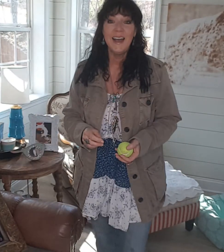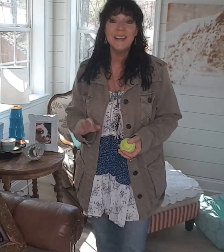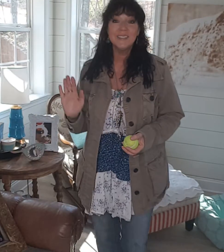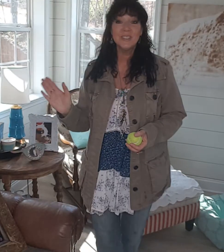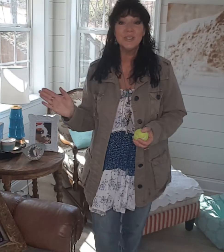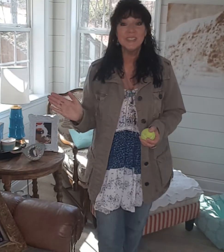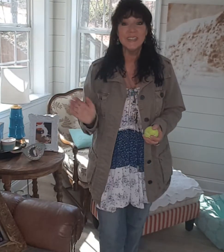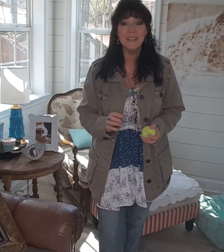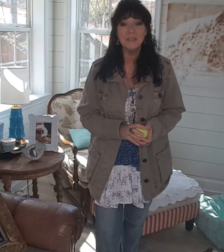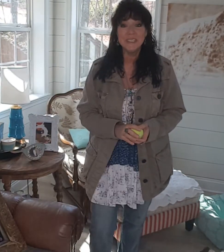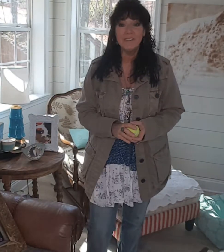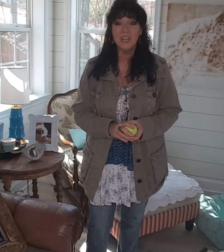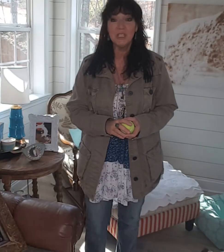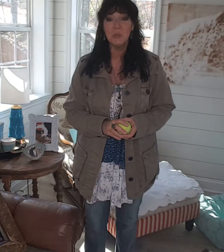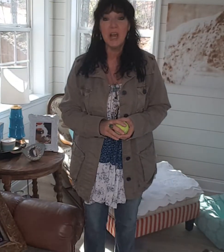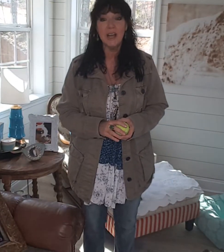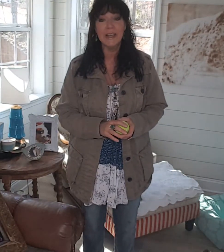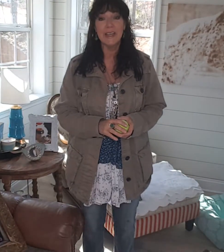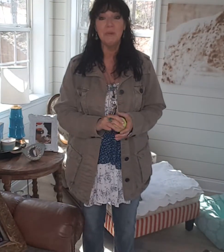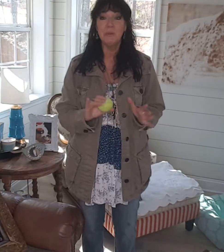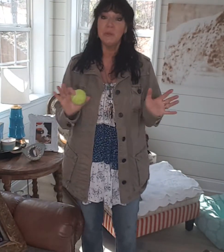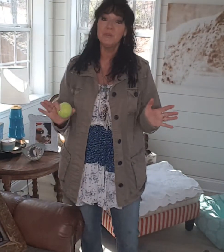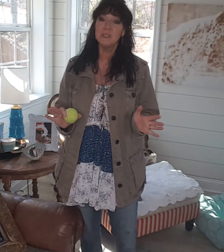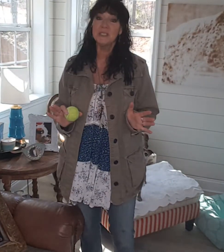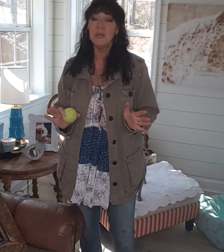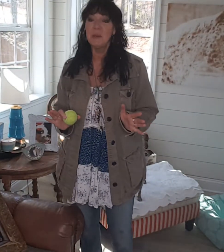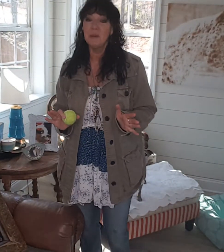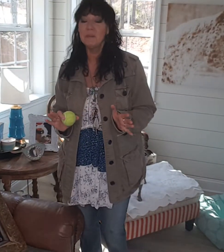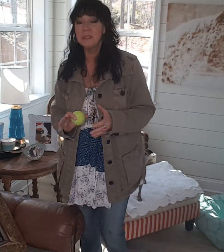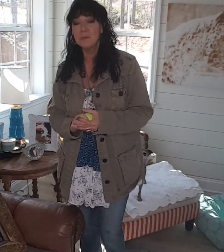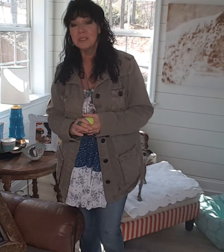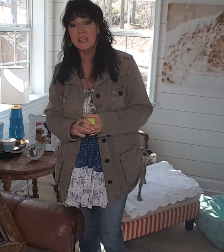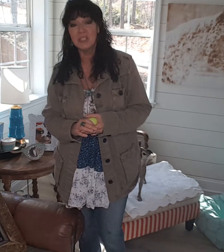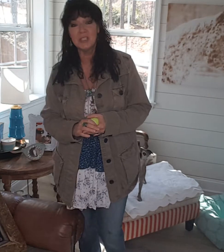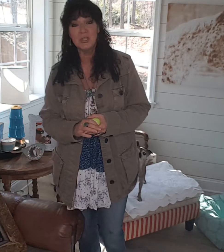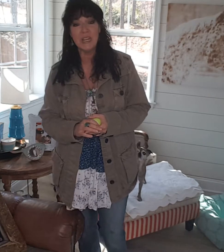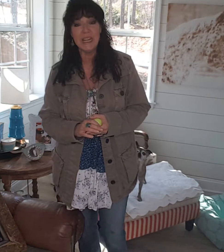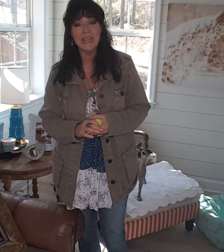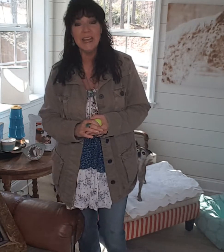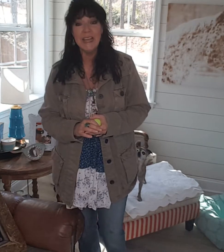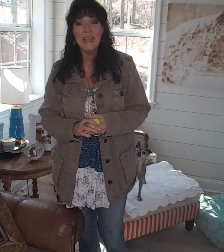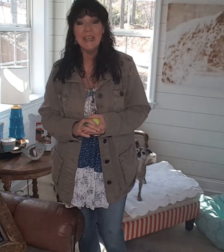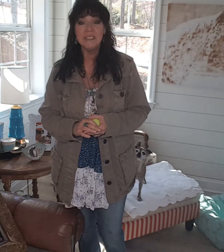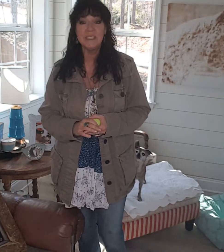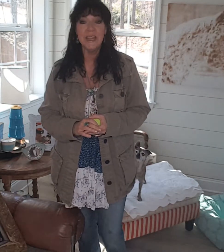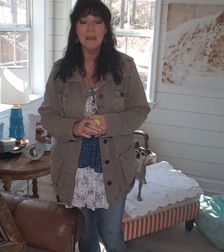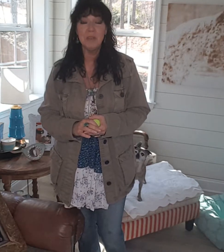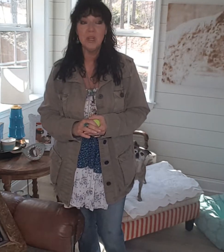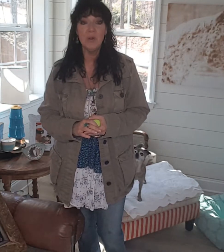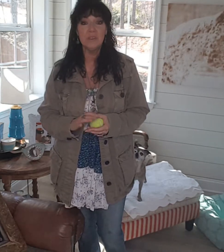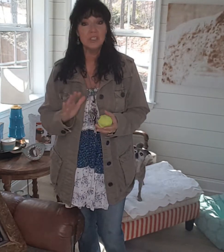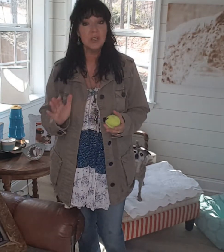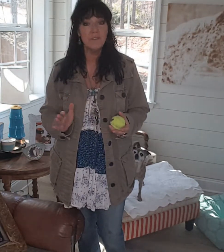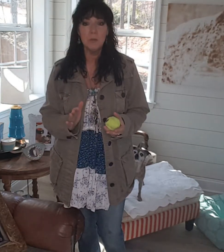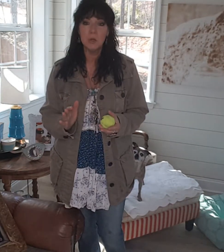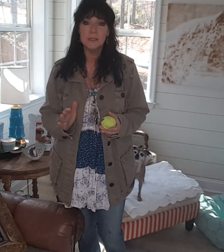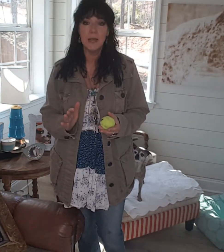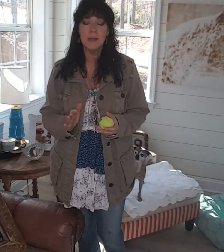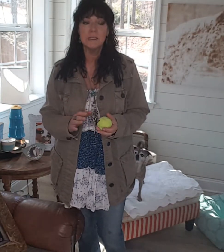Hi, this is Christina with Deaf Dogs Rock, and we went over some simple signs yesterday, and today I'm going to go over just a few more signs,